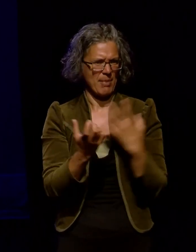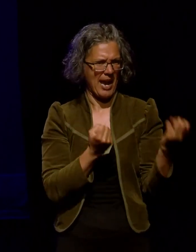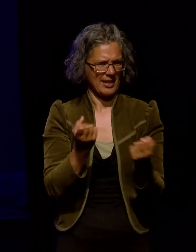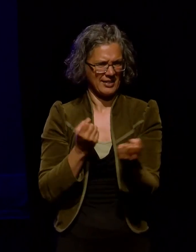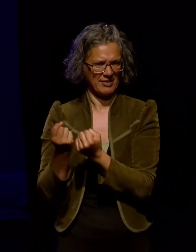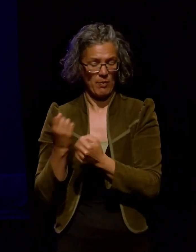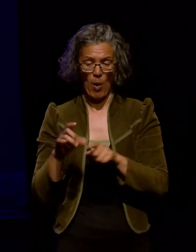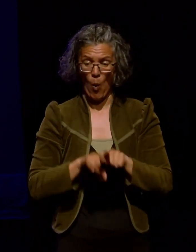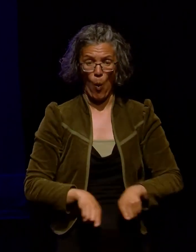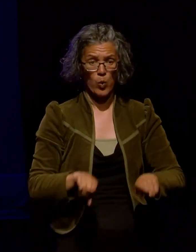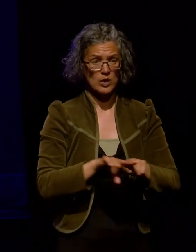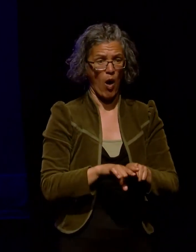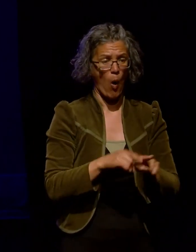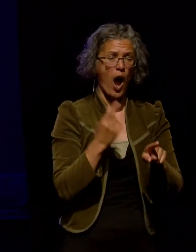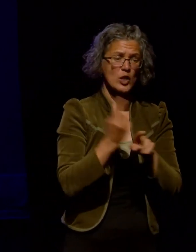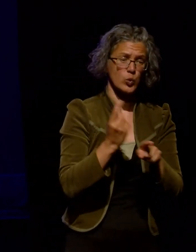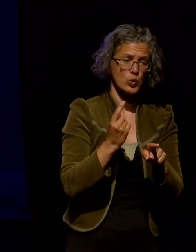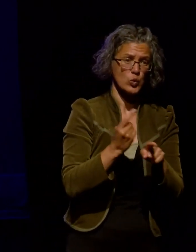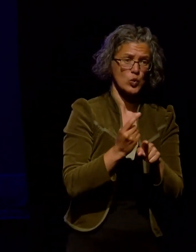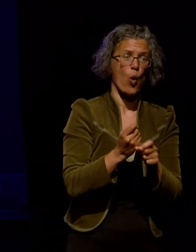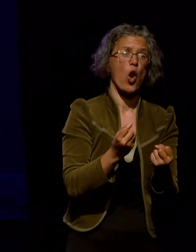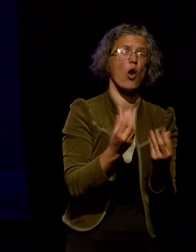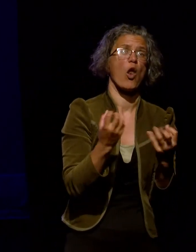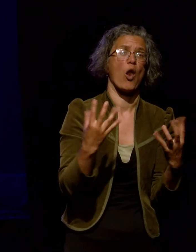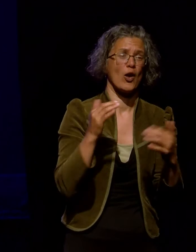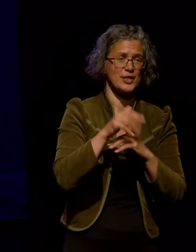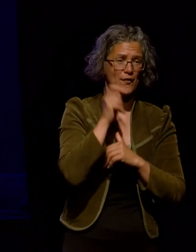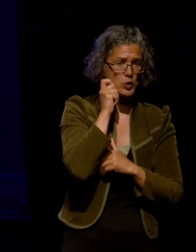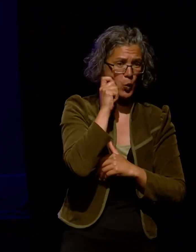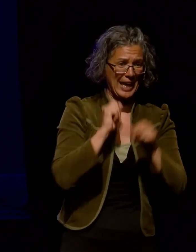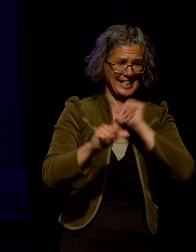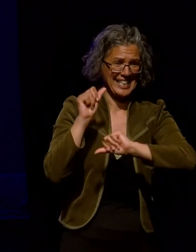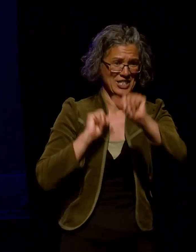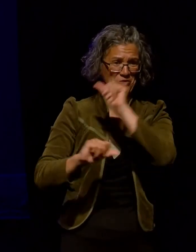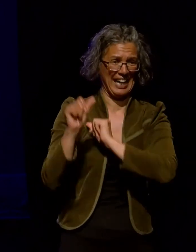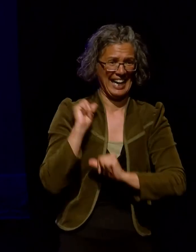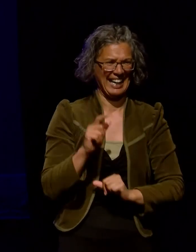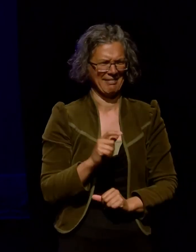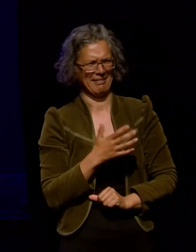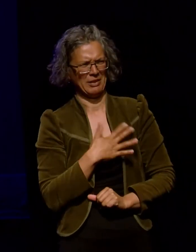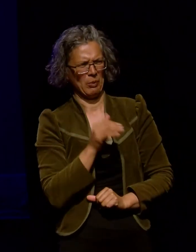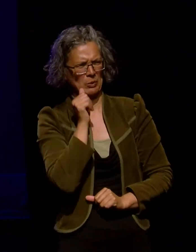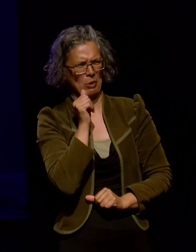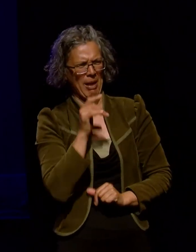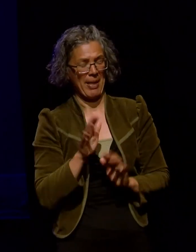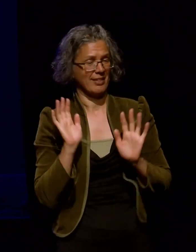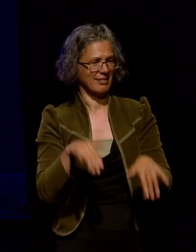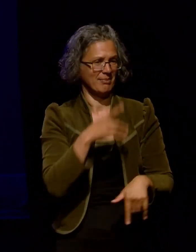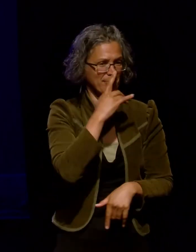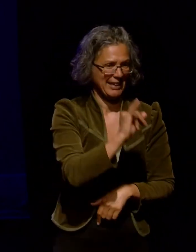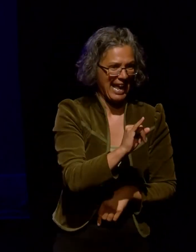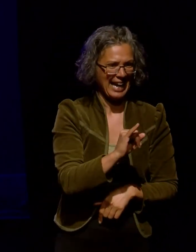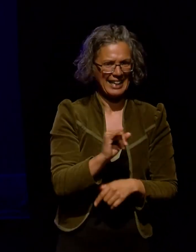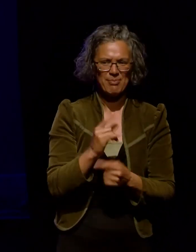people about toilet history, whether they liked it or not, and they in turn shared some fabulous stories and memories of the conveniences they